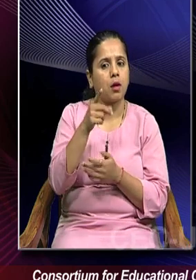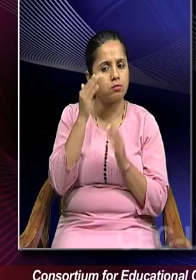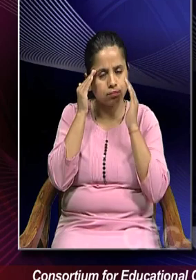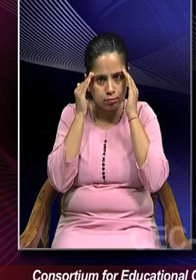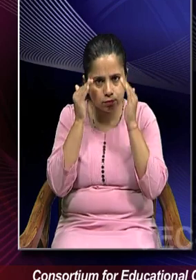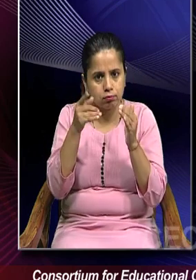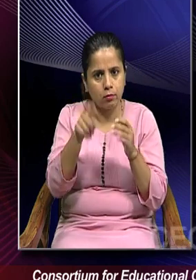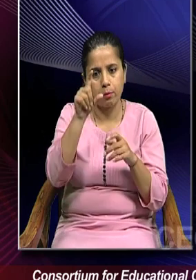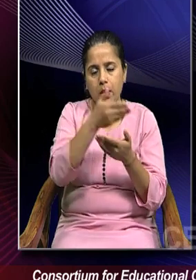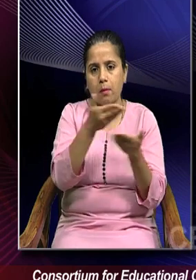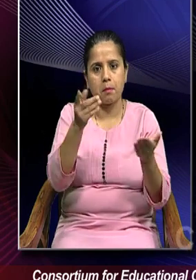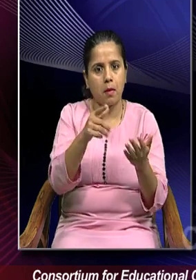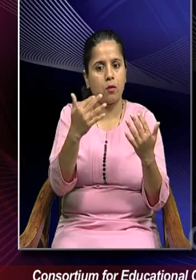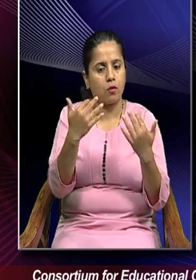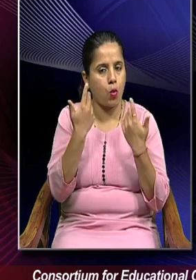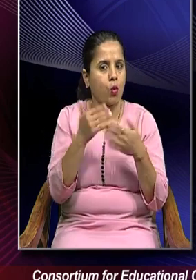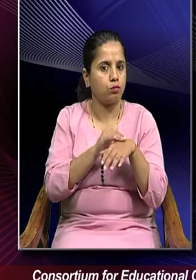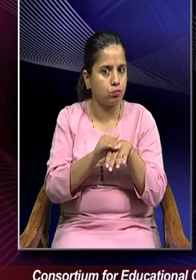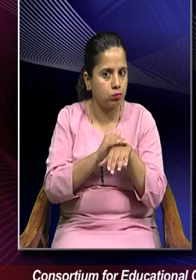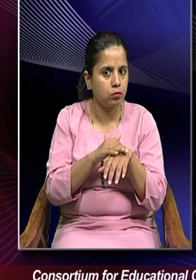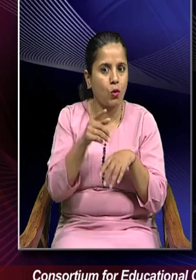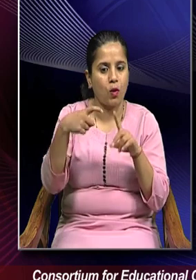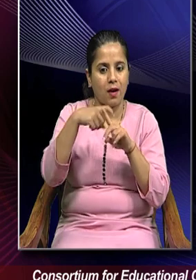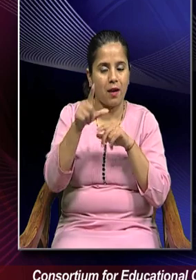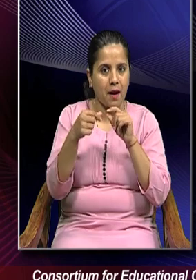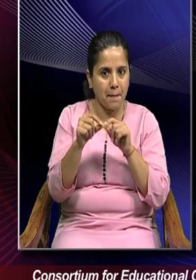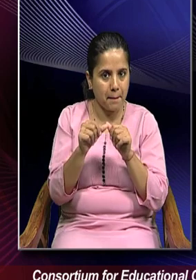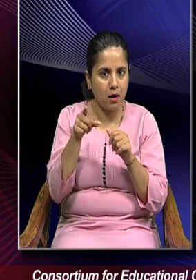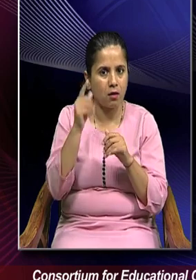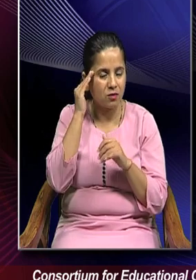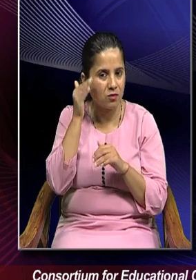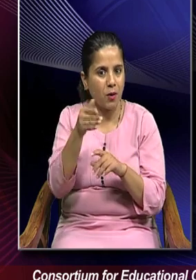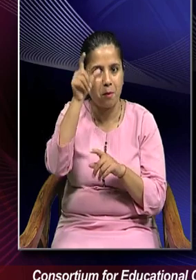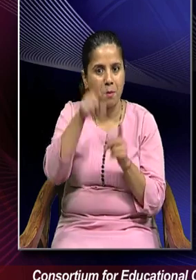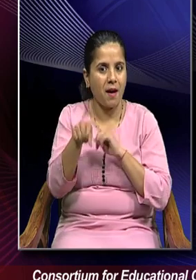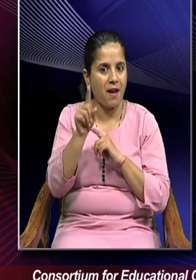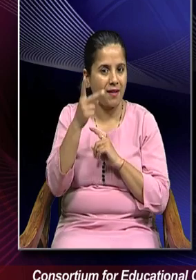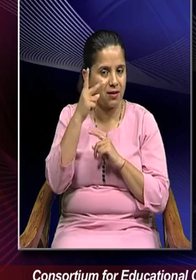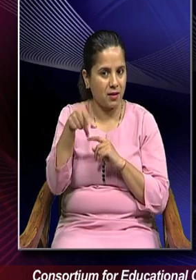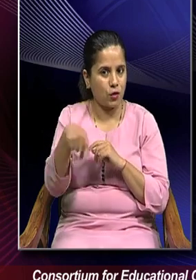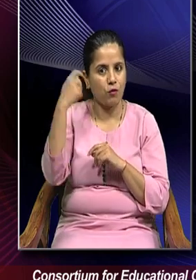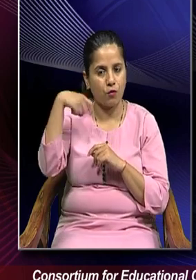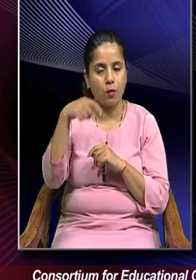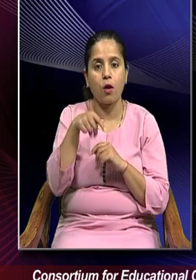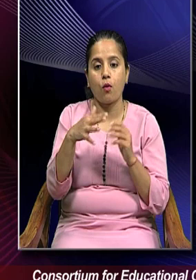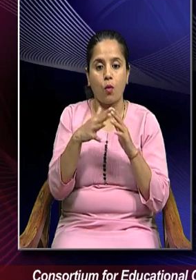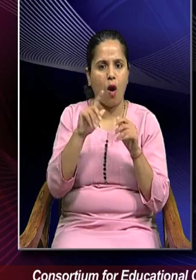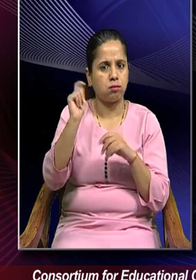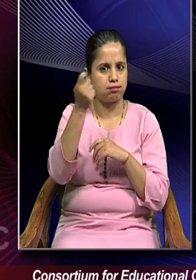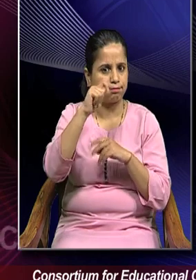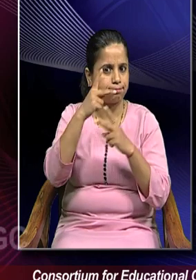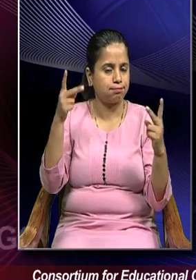dedicated pupil or servants, like Katappa shown as a dedicated and loyal slave warrior. And all these